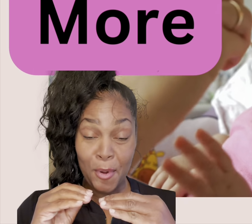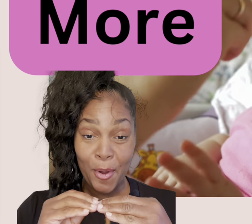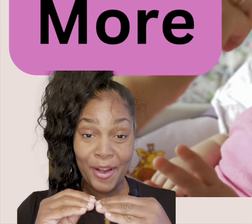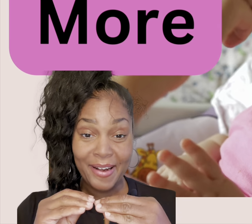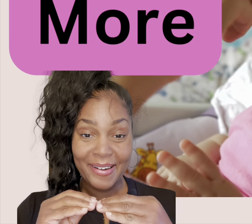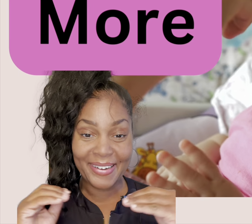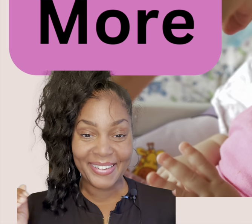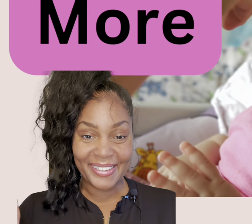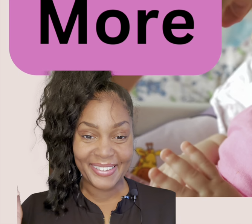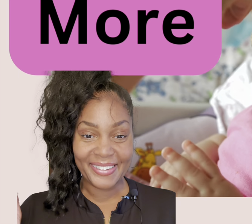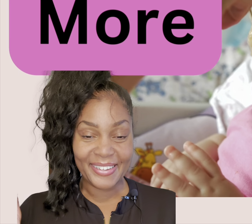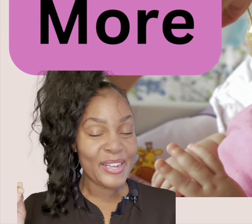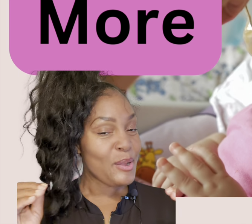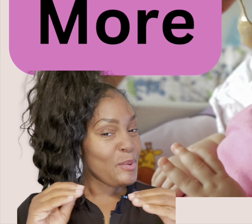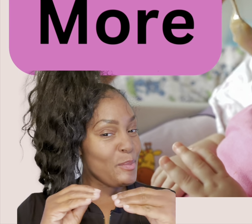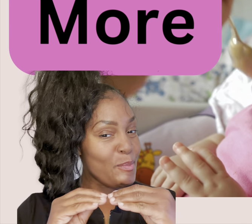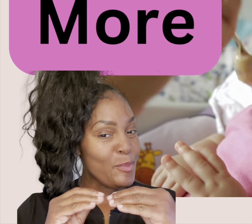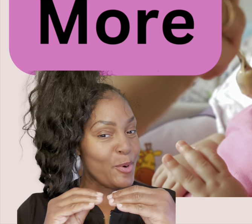more,